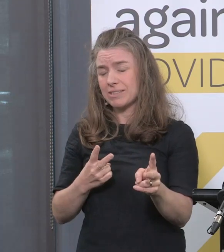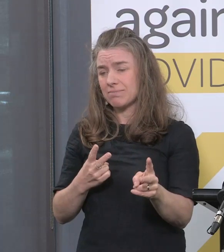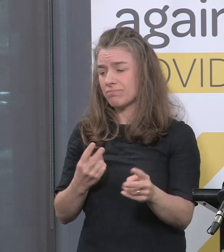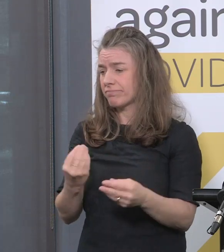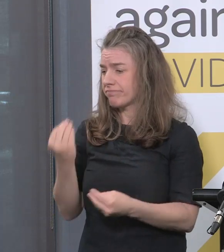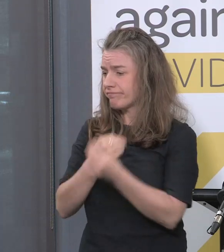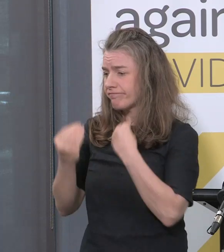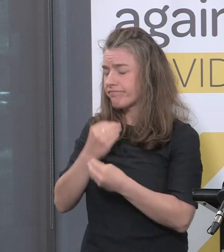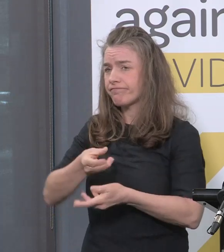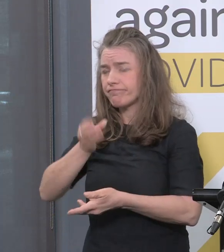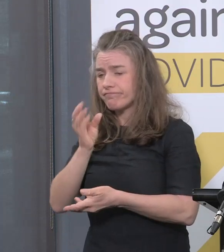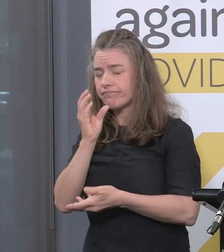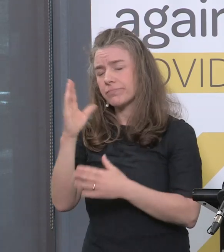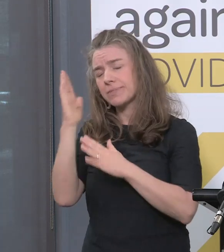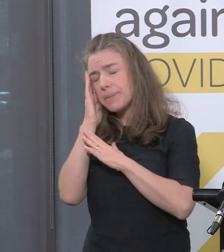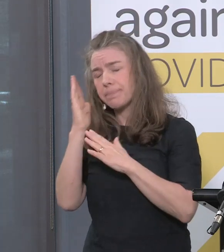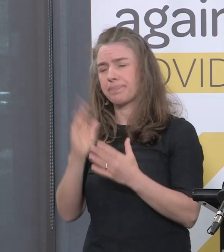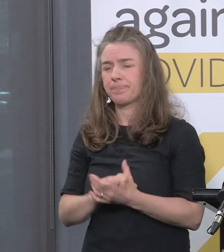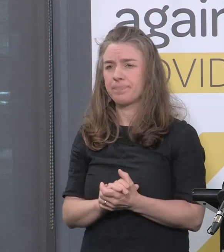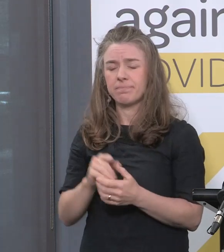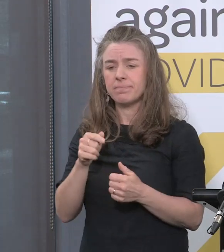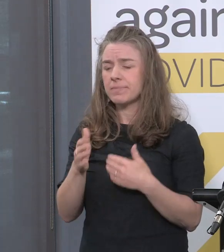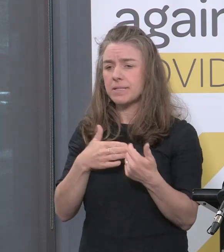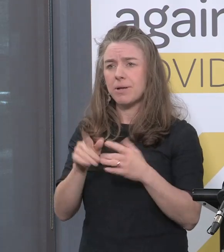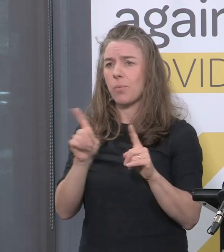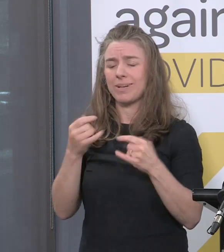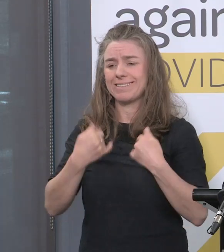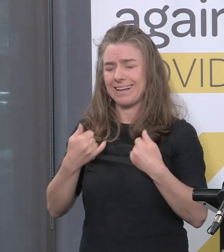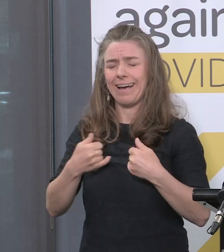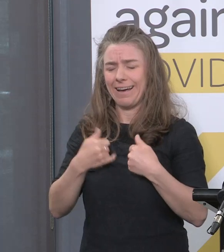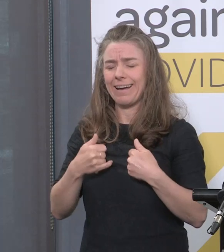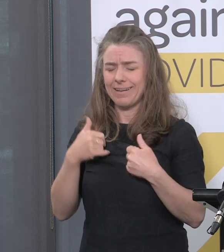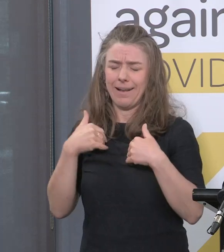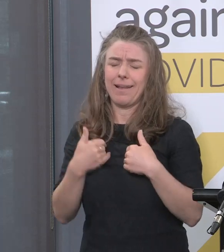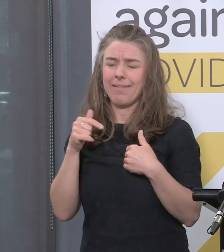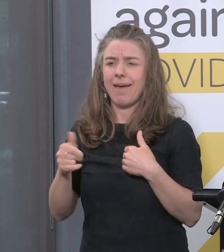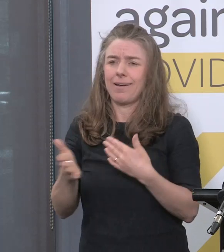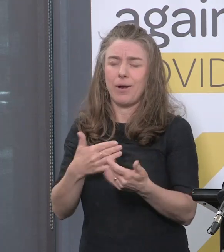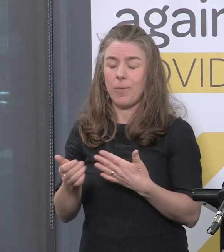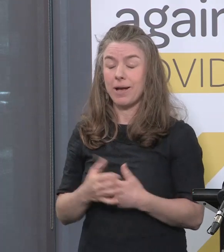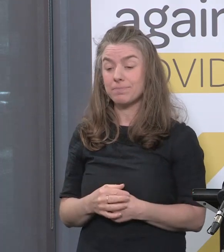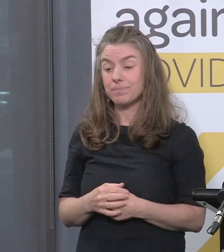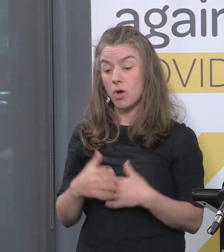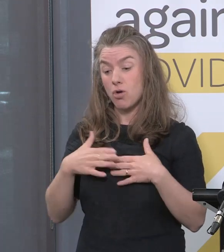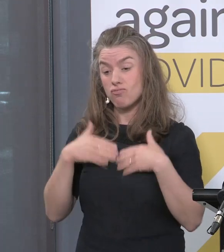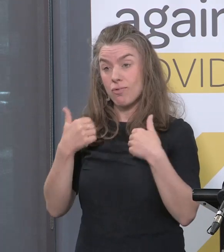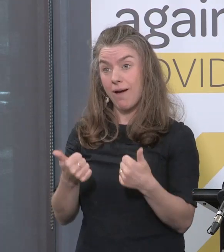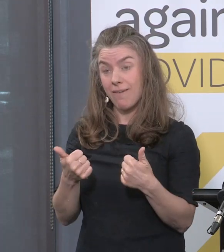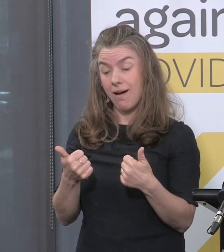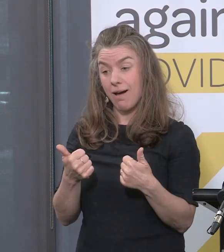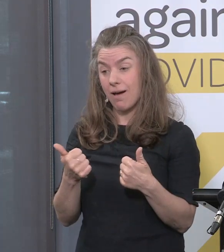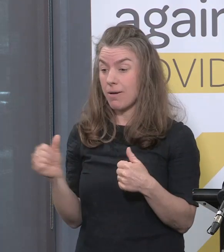fluids and get lots of sleep. Probably good advice for general as well. Even when recovered,